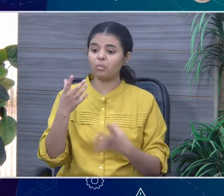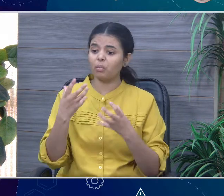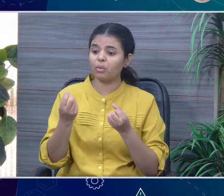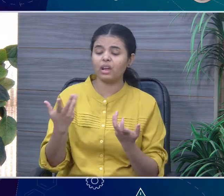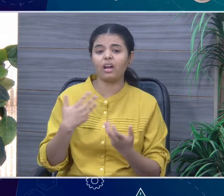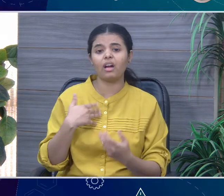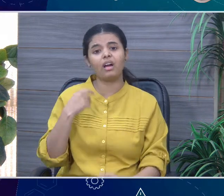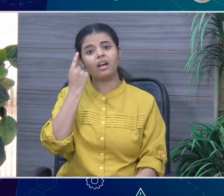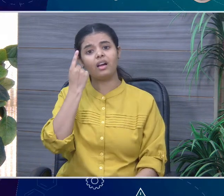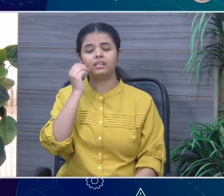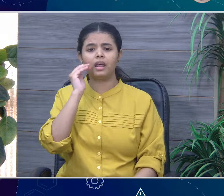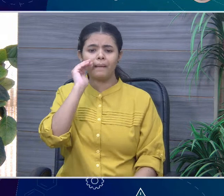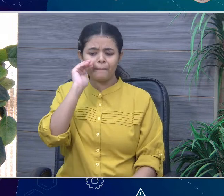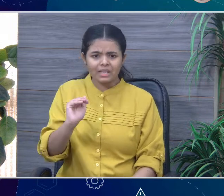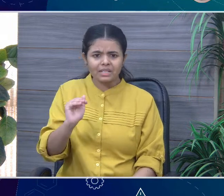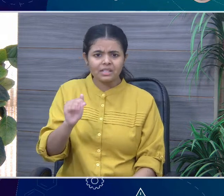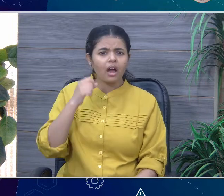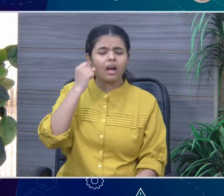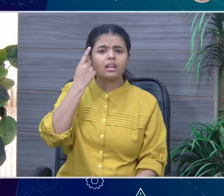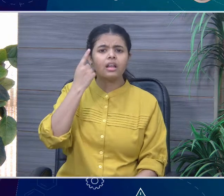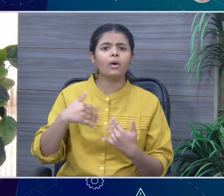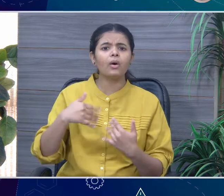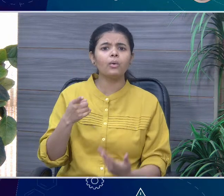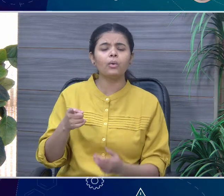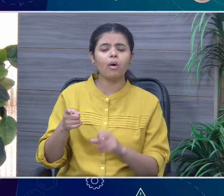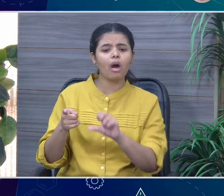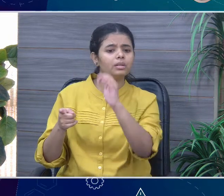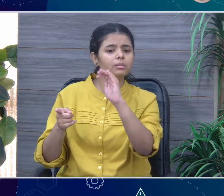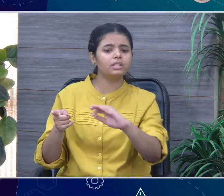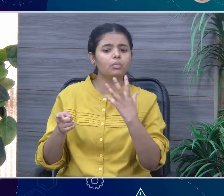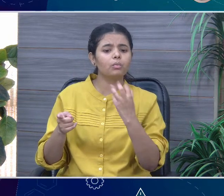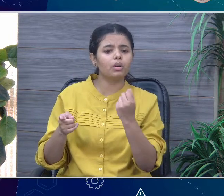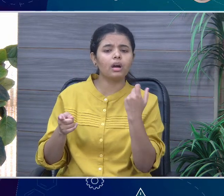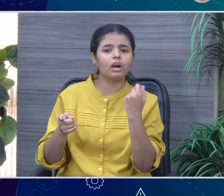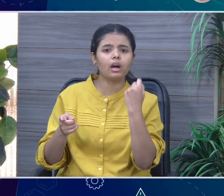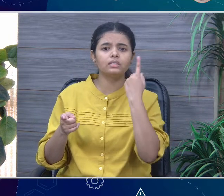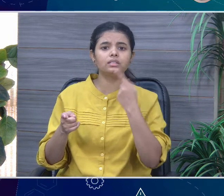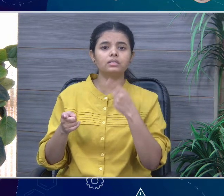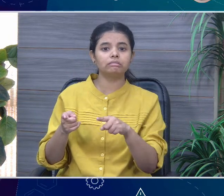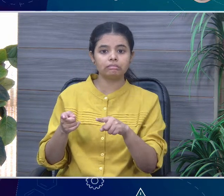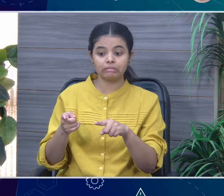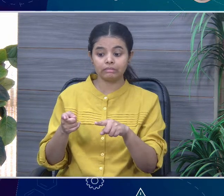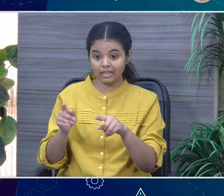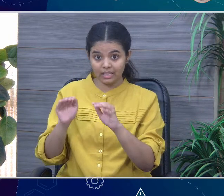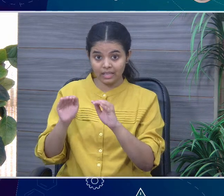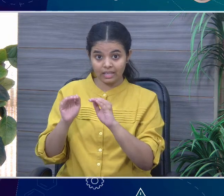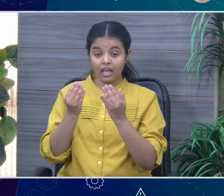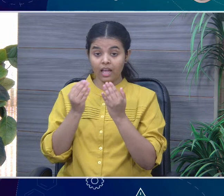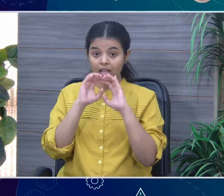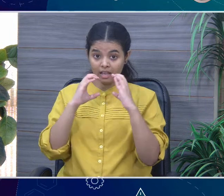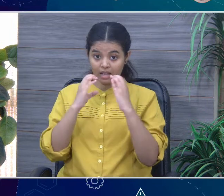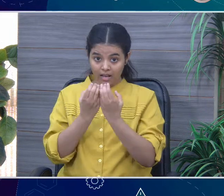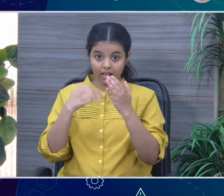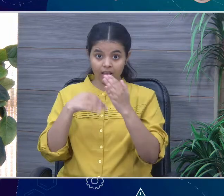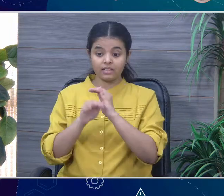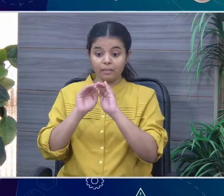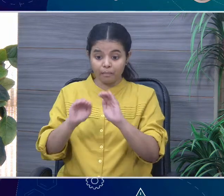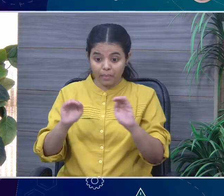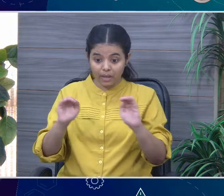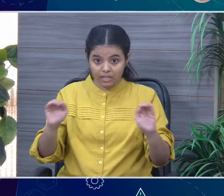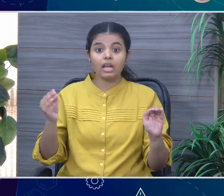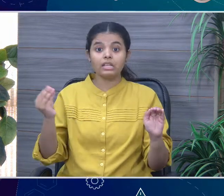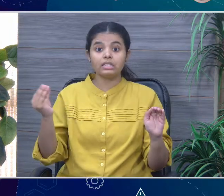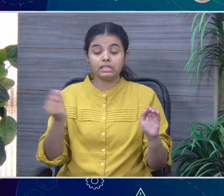wants. So that shows that there are children in the class who are able